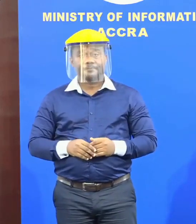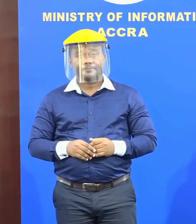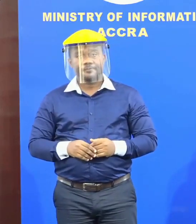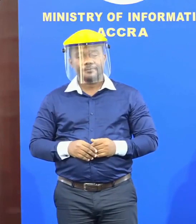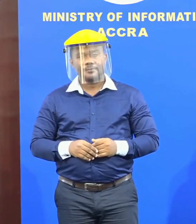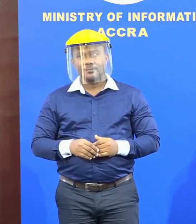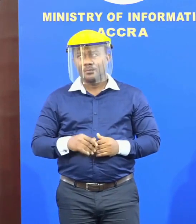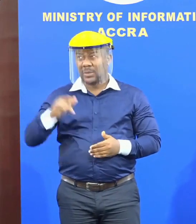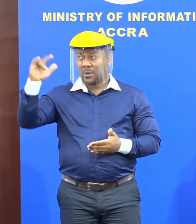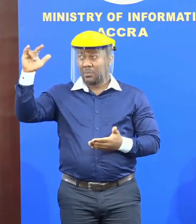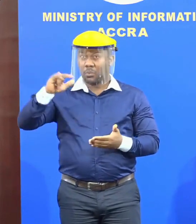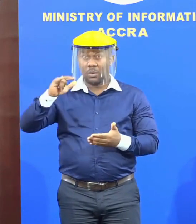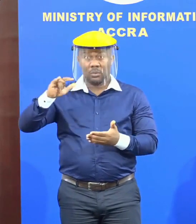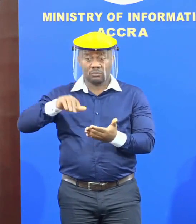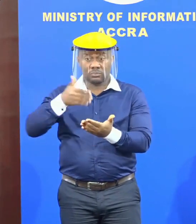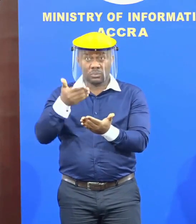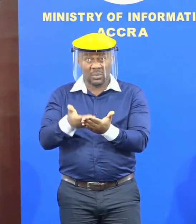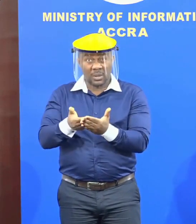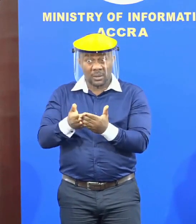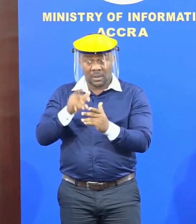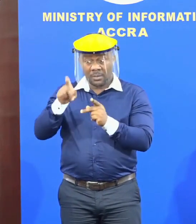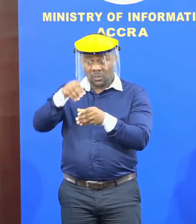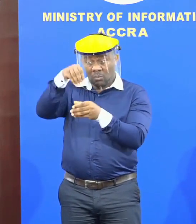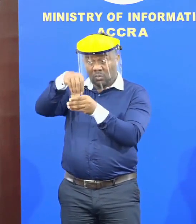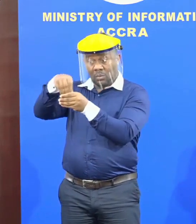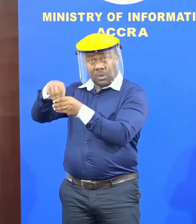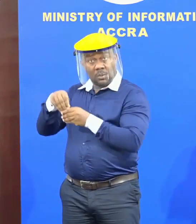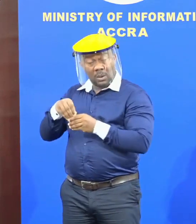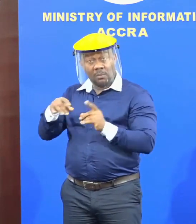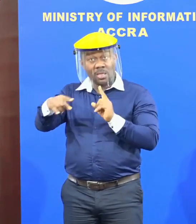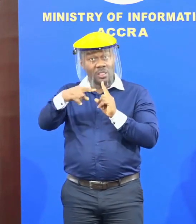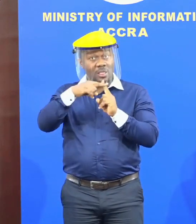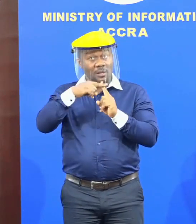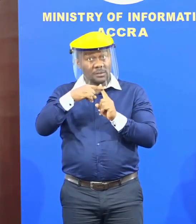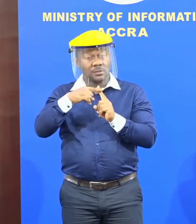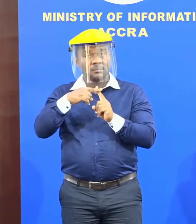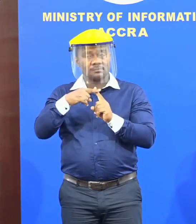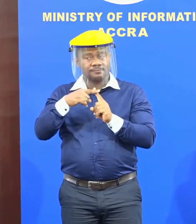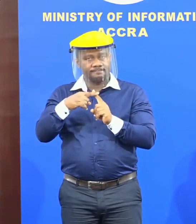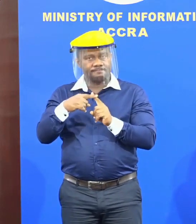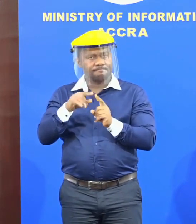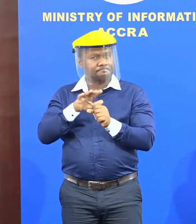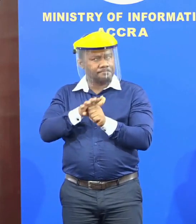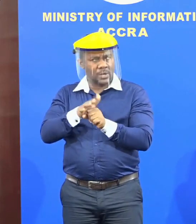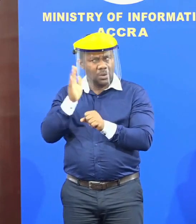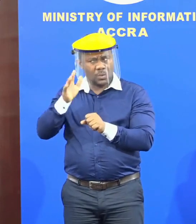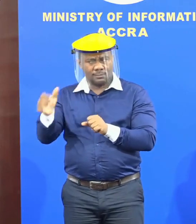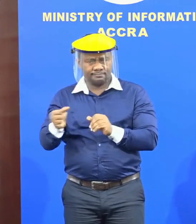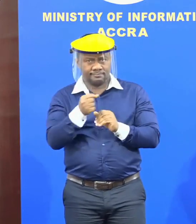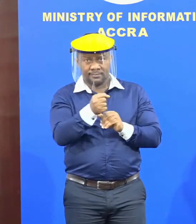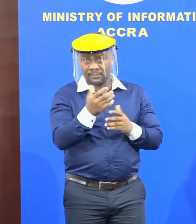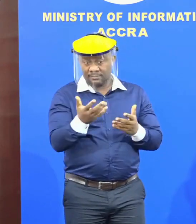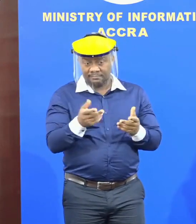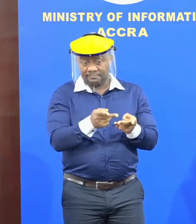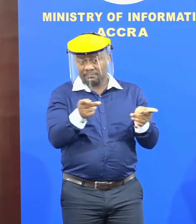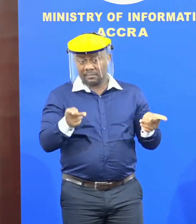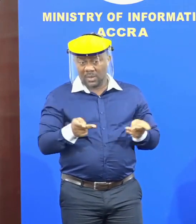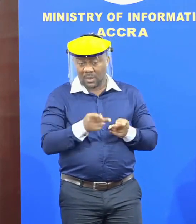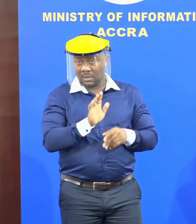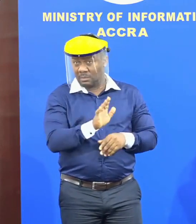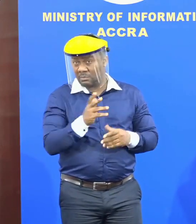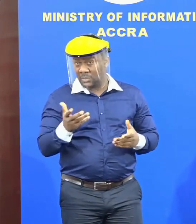arriving passengers who test positive for COVID-19 will undergo mandatory isolation and treatment at a designated health